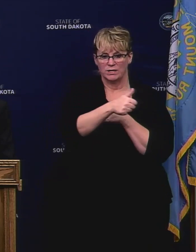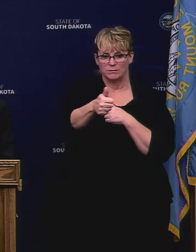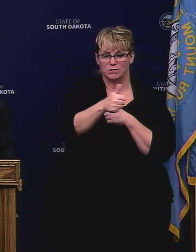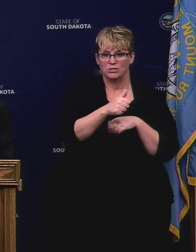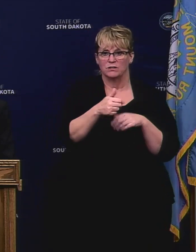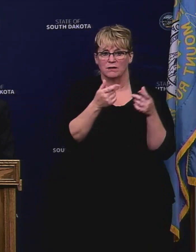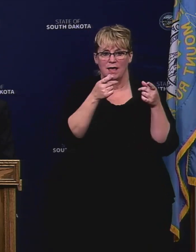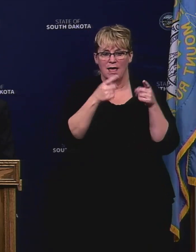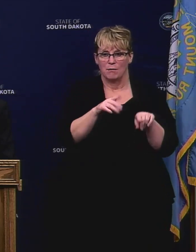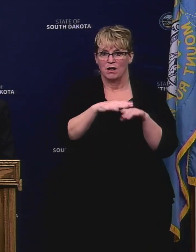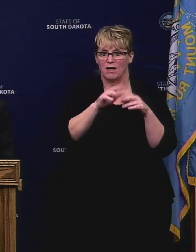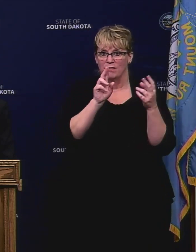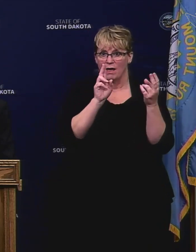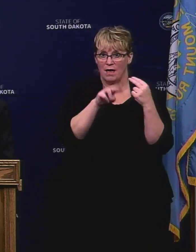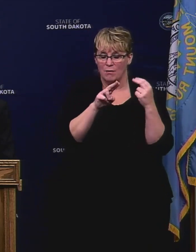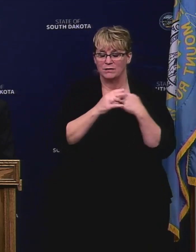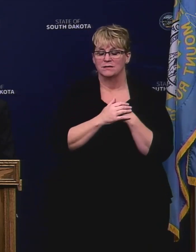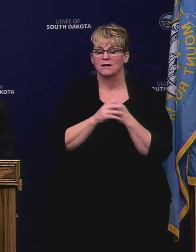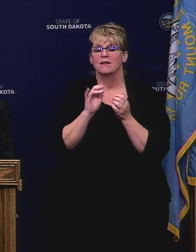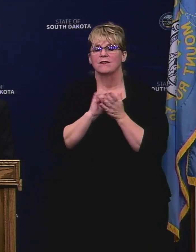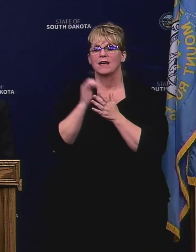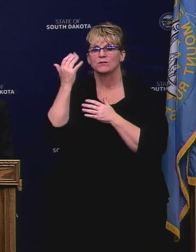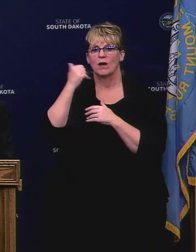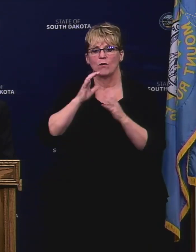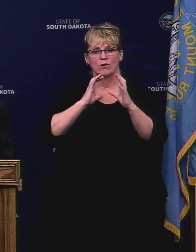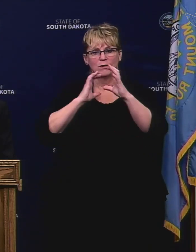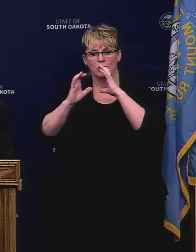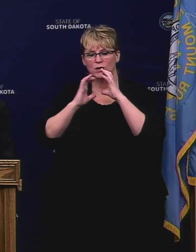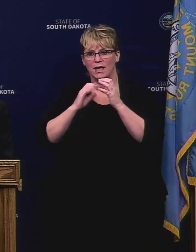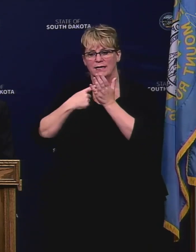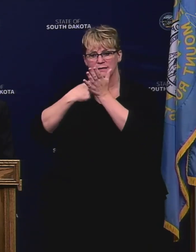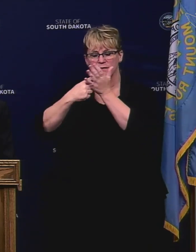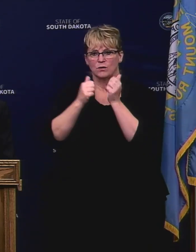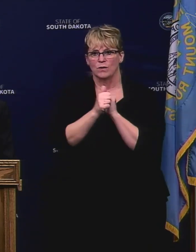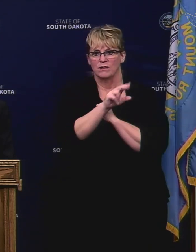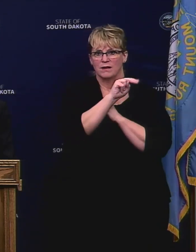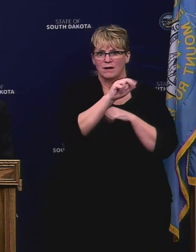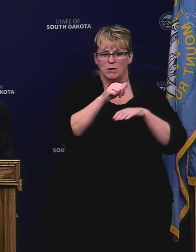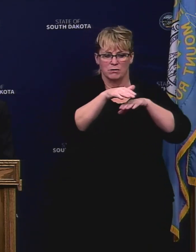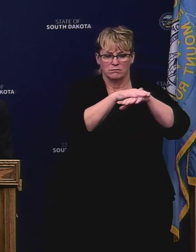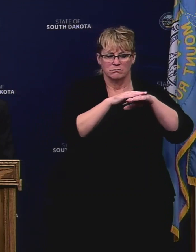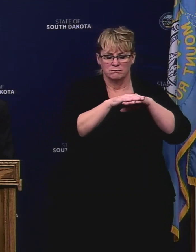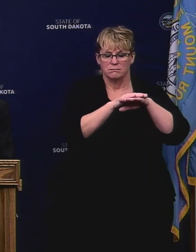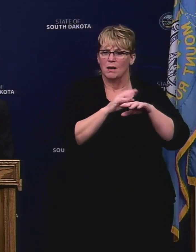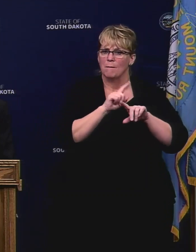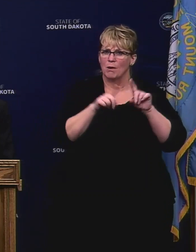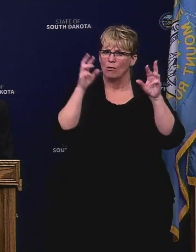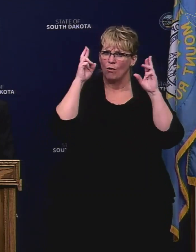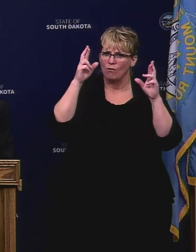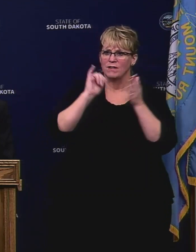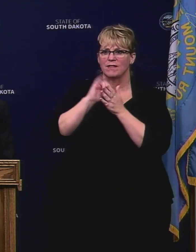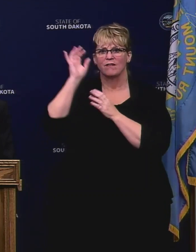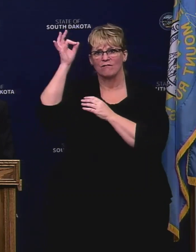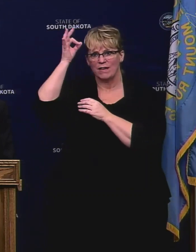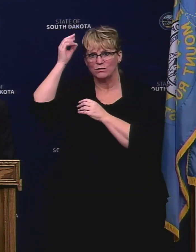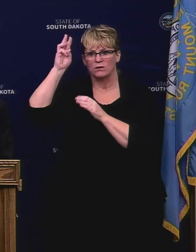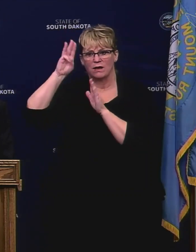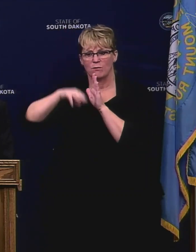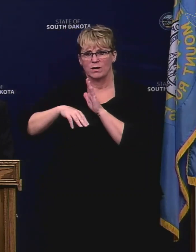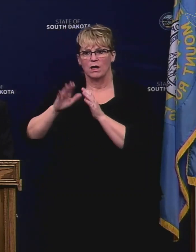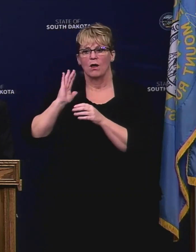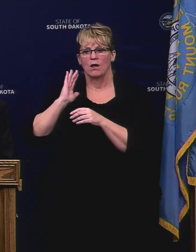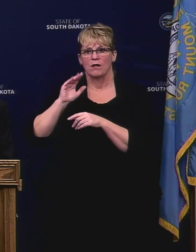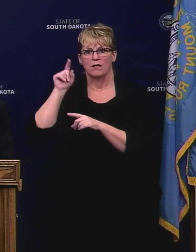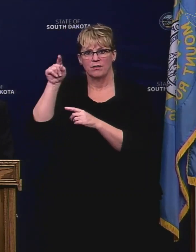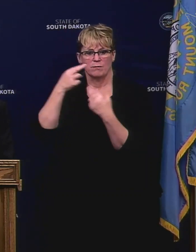those roadways. And so that's why we're talking and communicating with tribes, but we are hopeful that the federal government will be